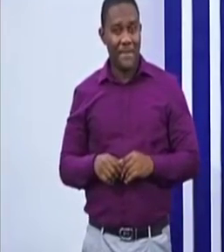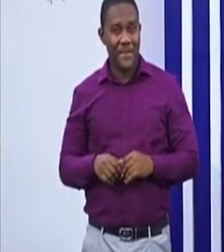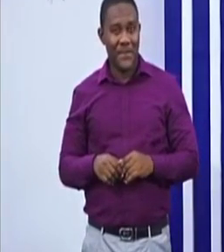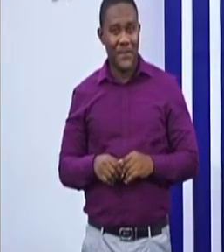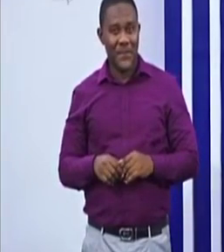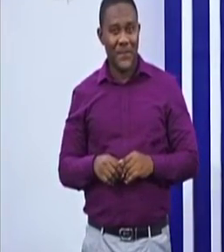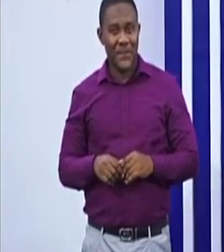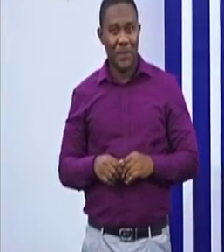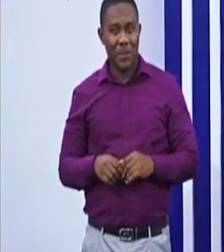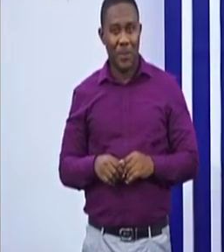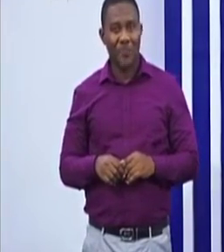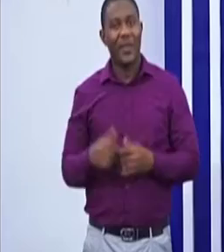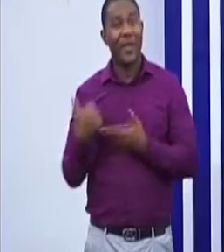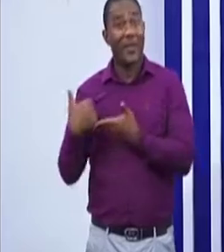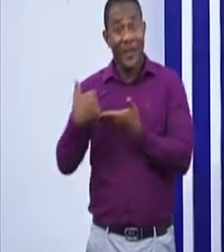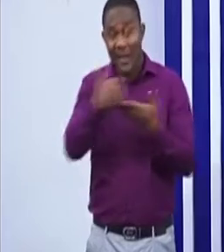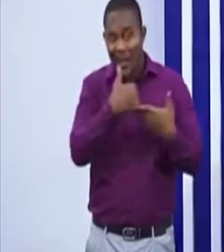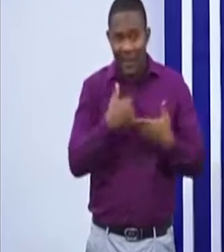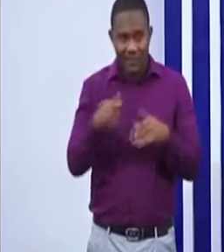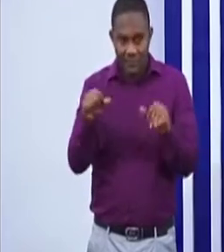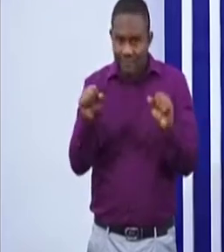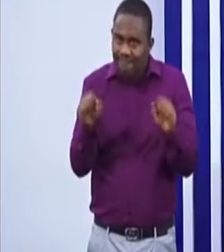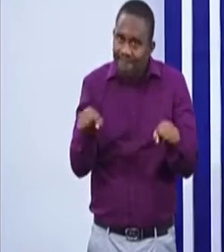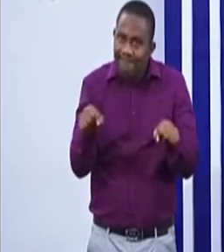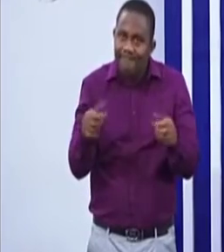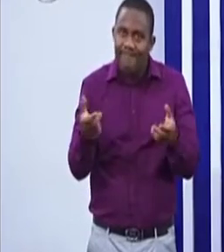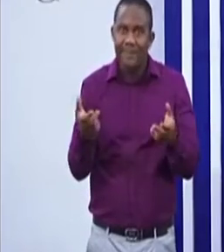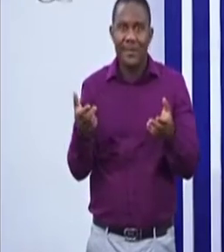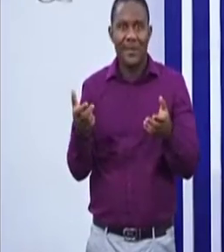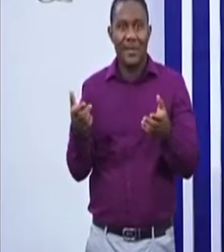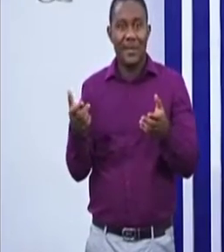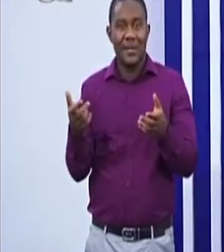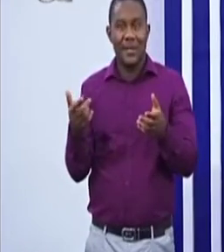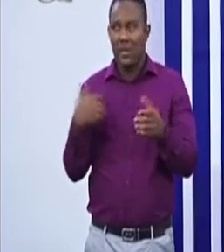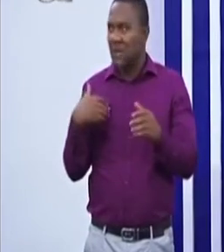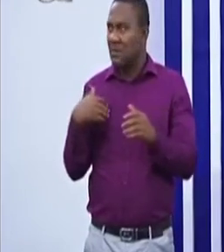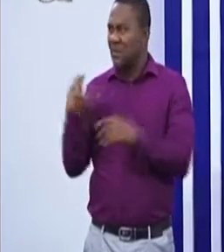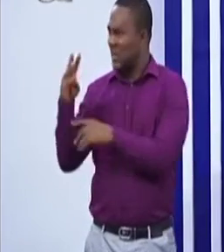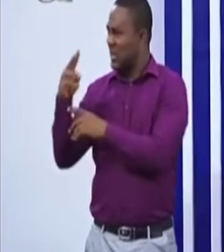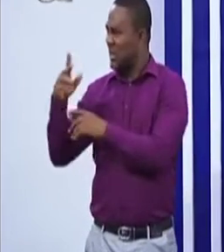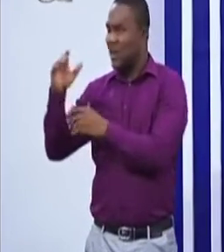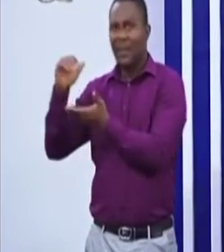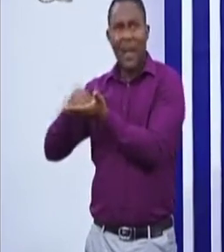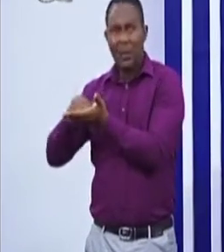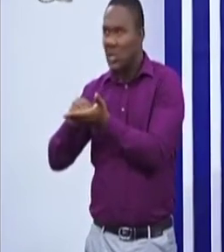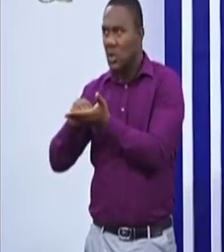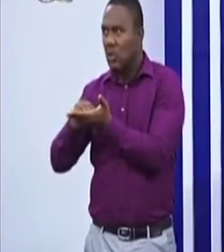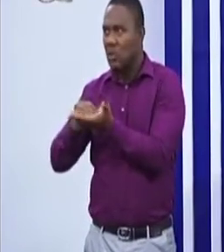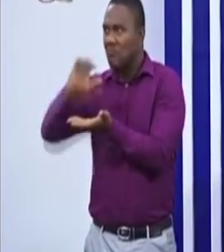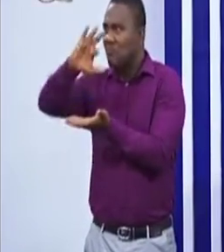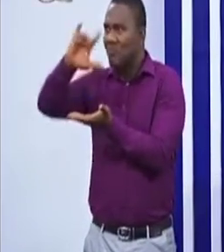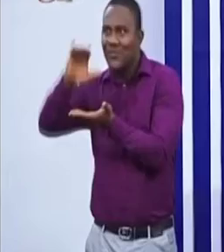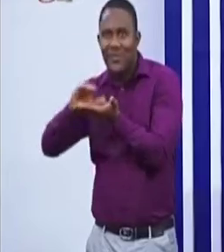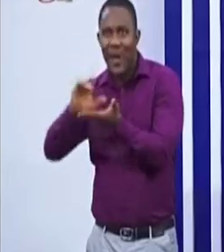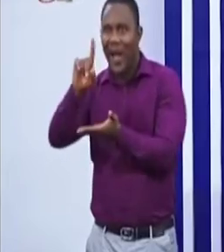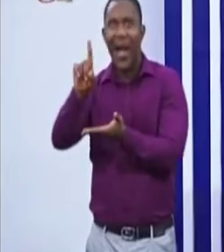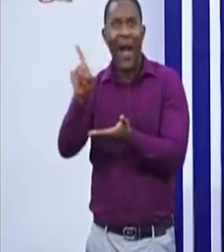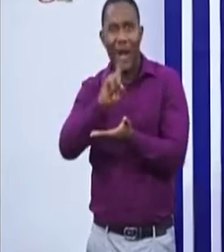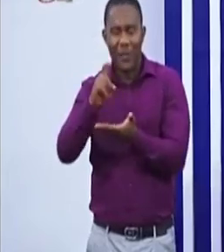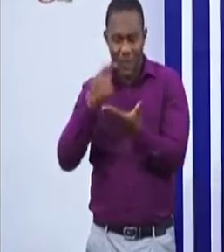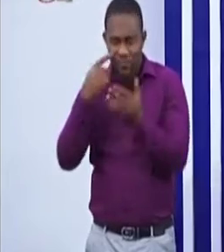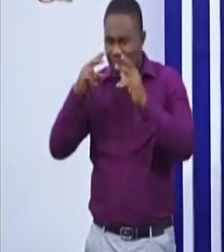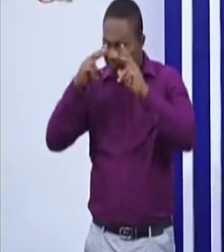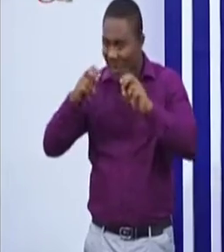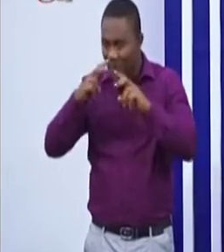no ɛno no ɛboa yɛn ma yɛtumi sɔne so kakra ma yɛhu ne ehia paa no na yɛakɔhwɛ mu